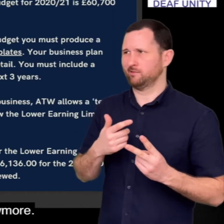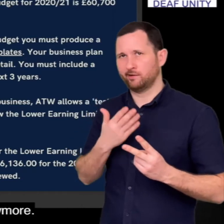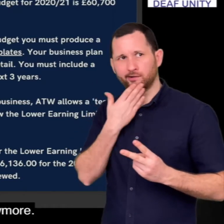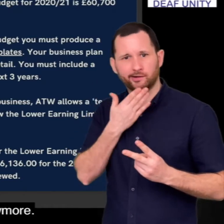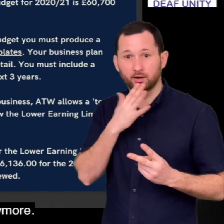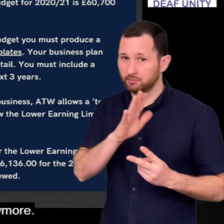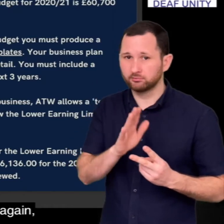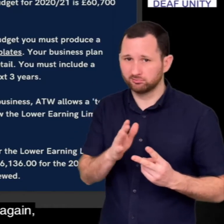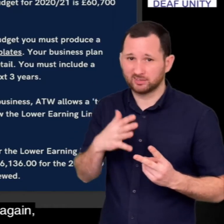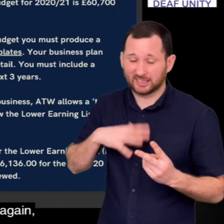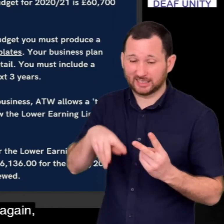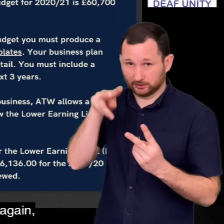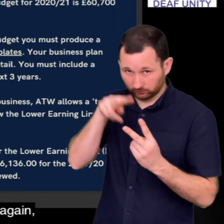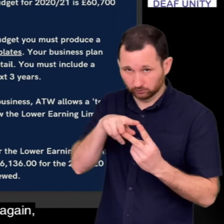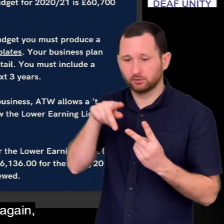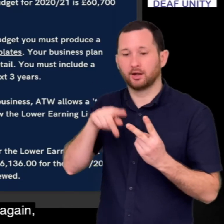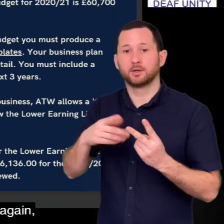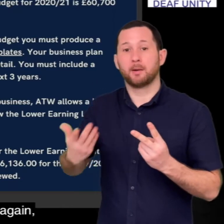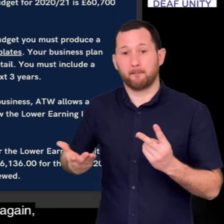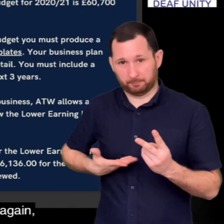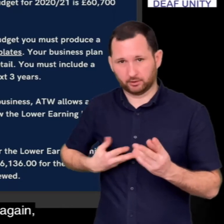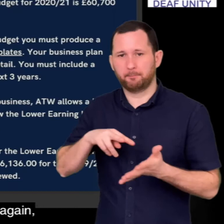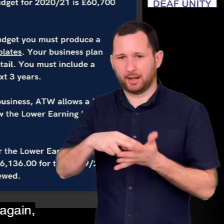anymore. It's the business plan.